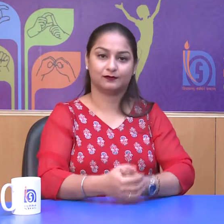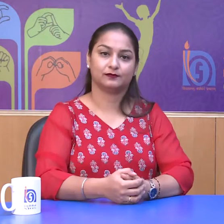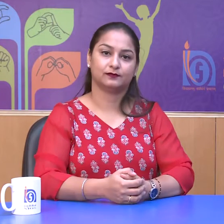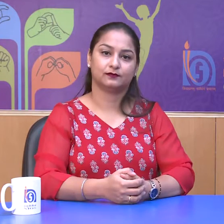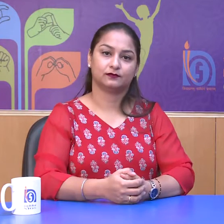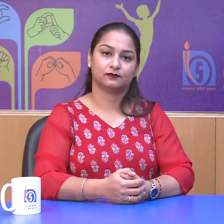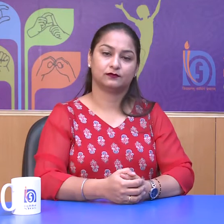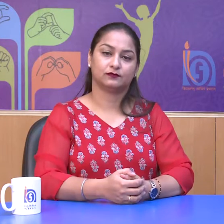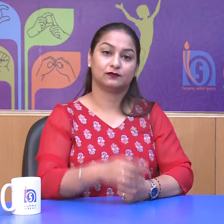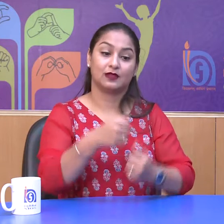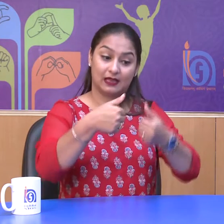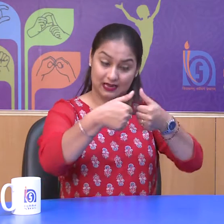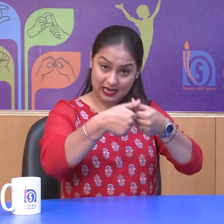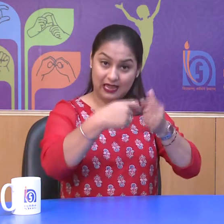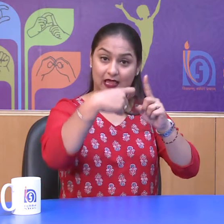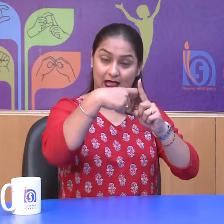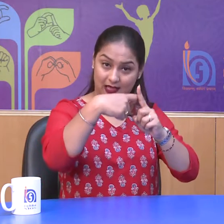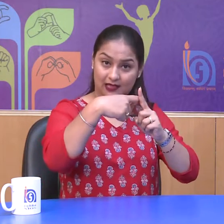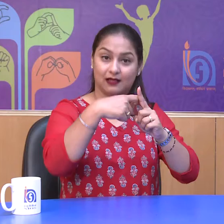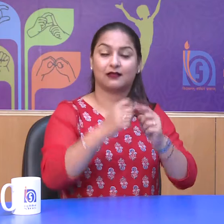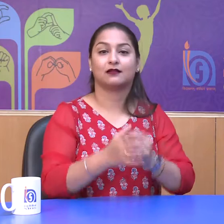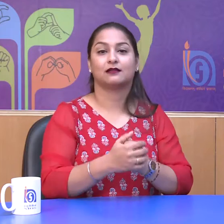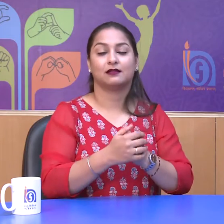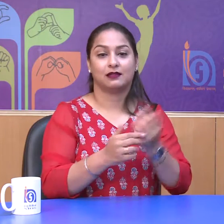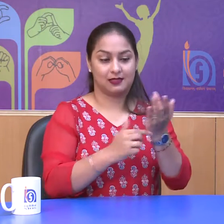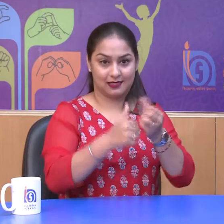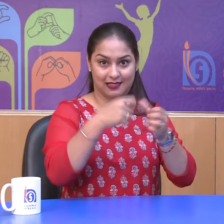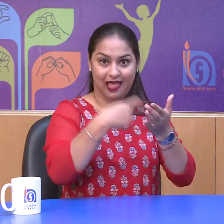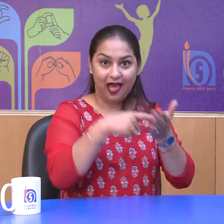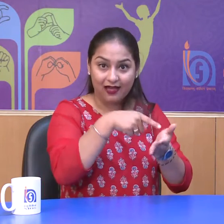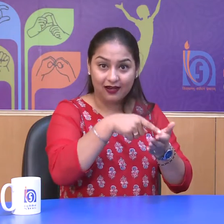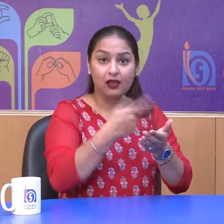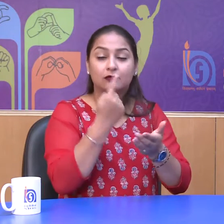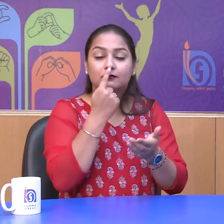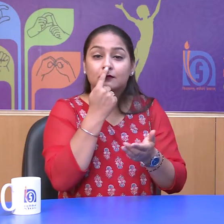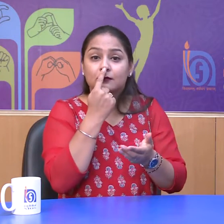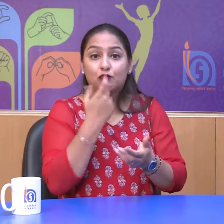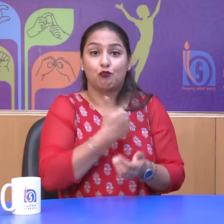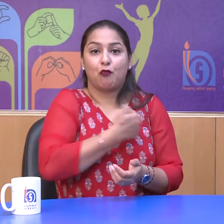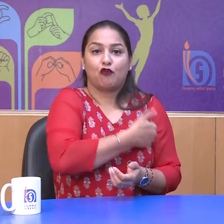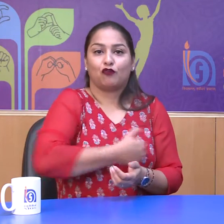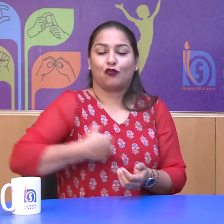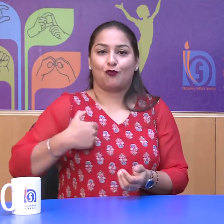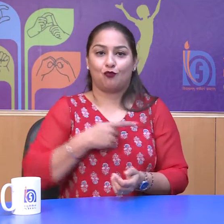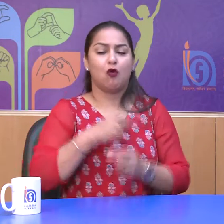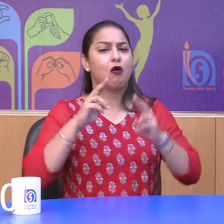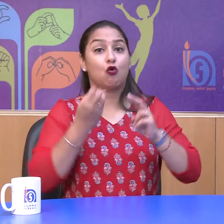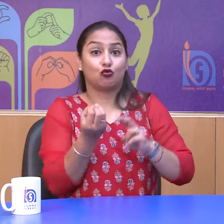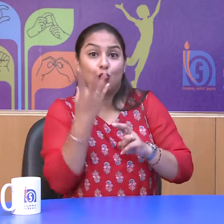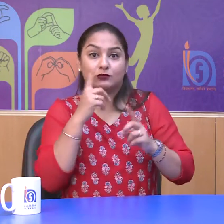called perfume of roses, was a popular perfume which is supposed